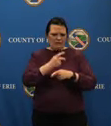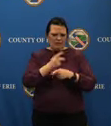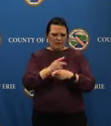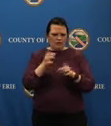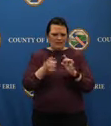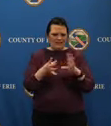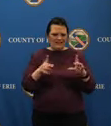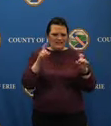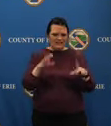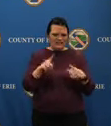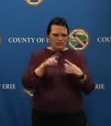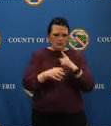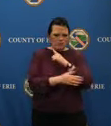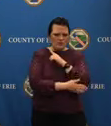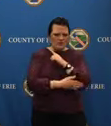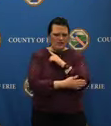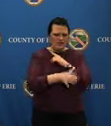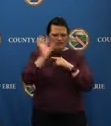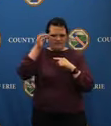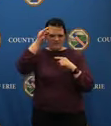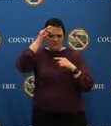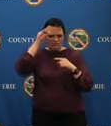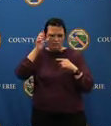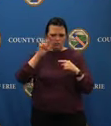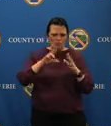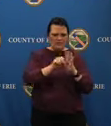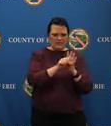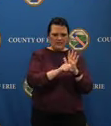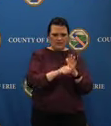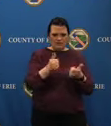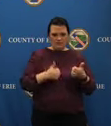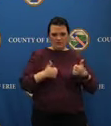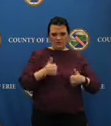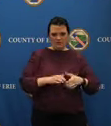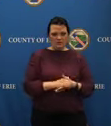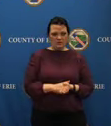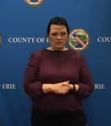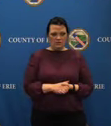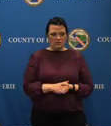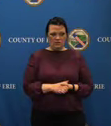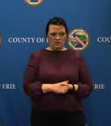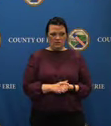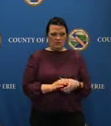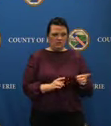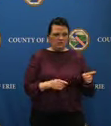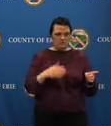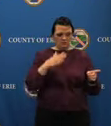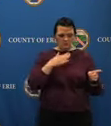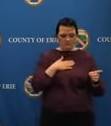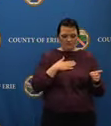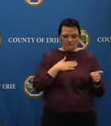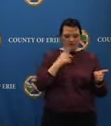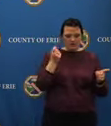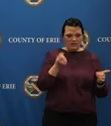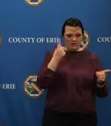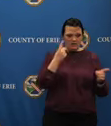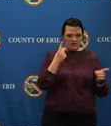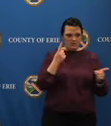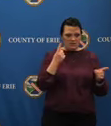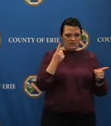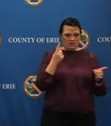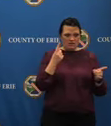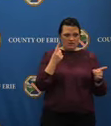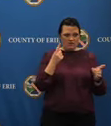releasing those tests to the county? Is it the federal government or the state government? Well, my understanding is that